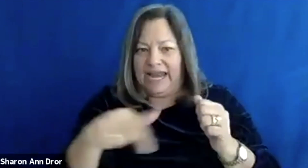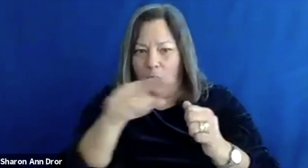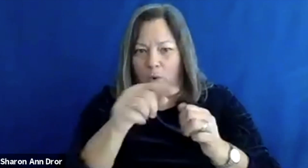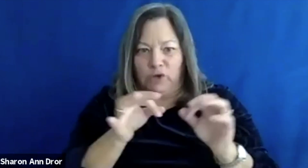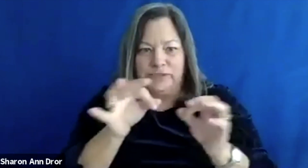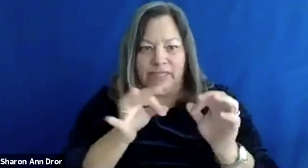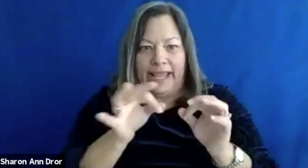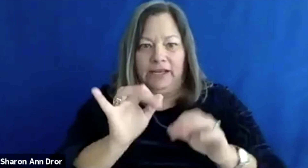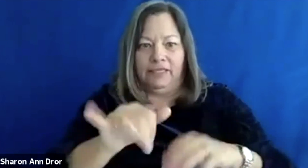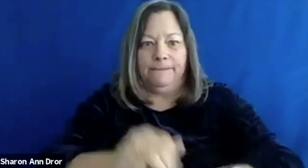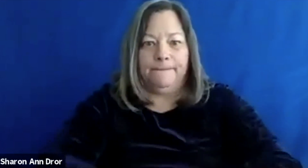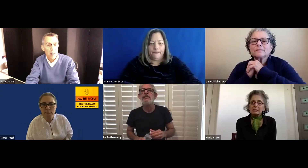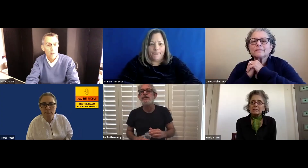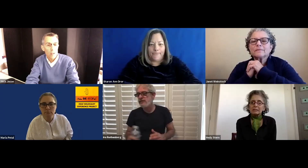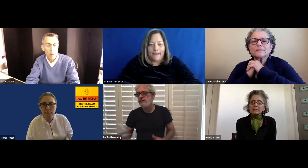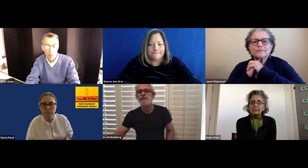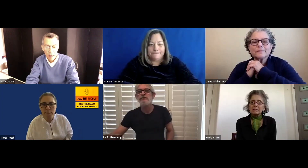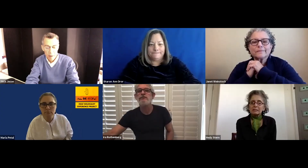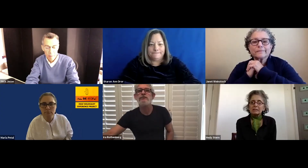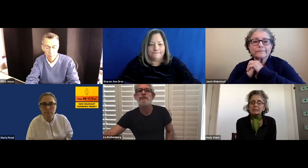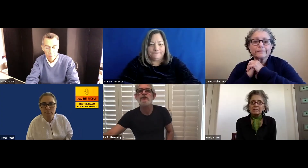what would that experience be like? Can any of you describe that?